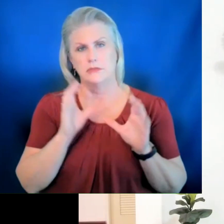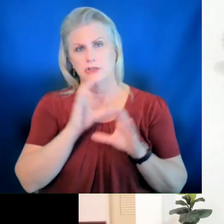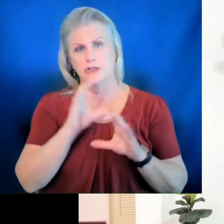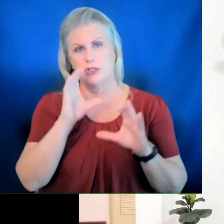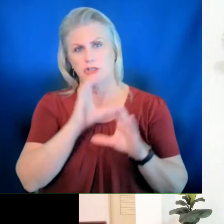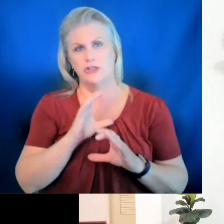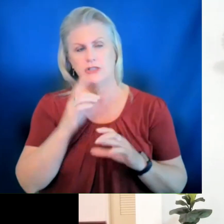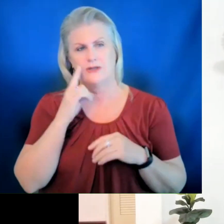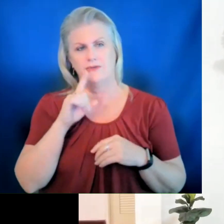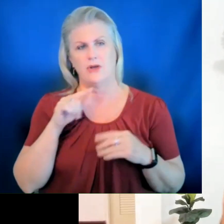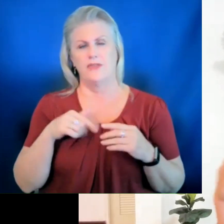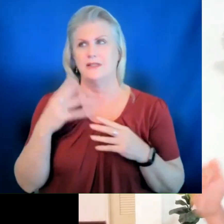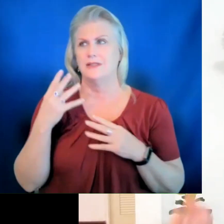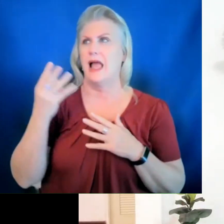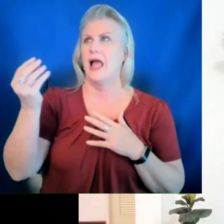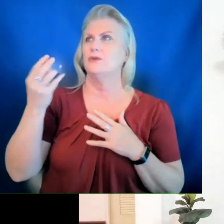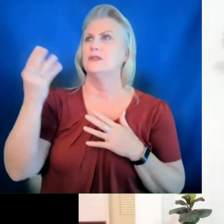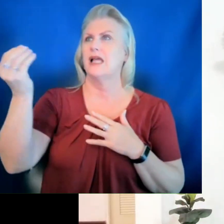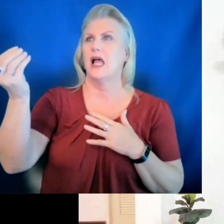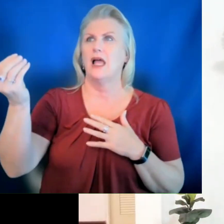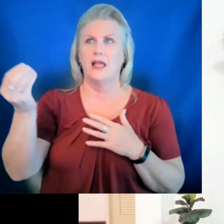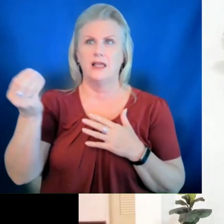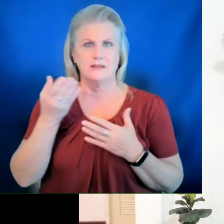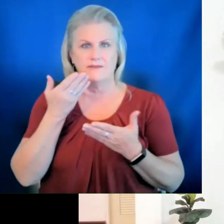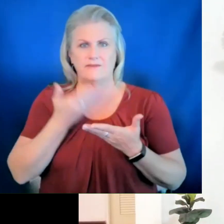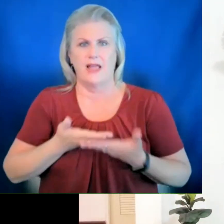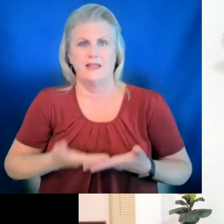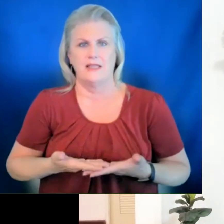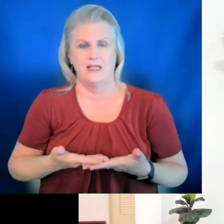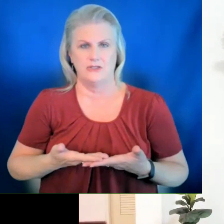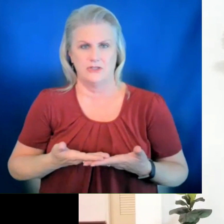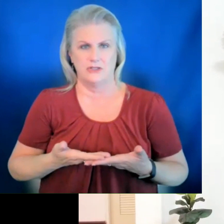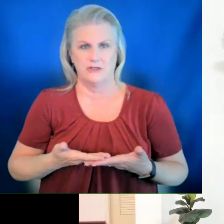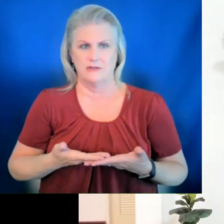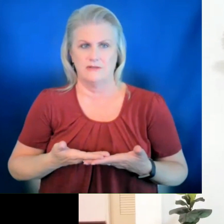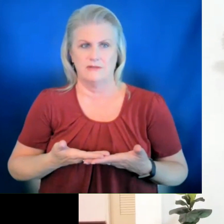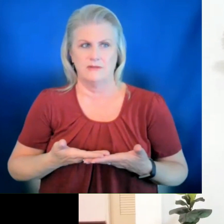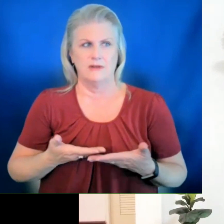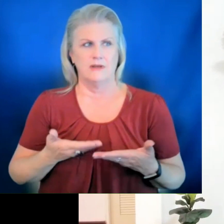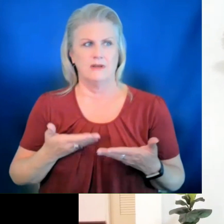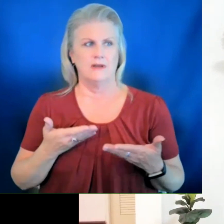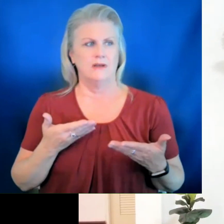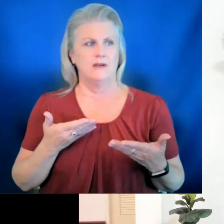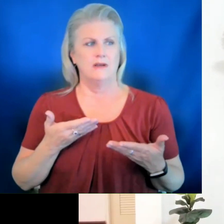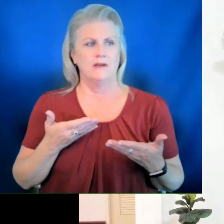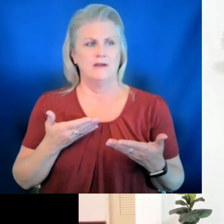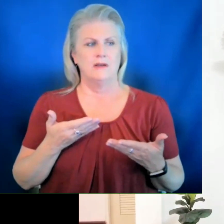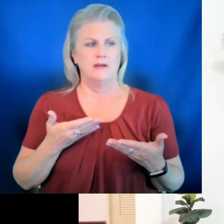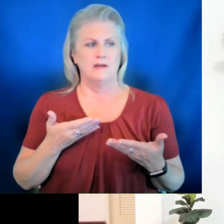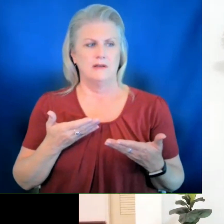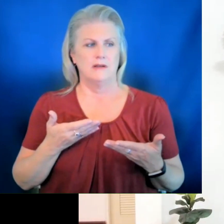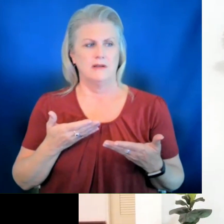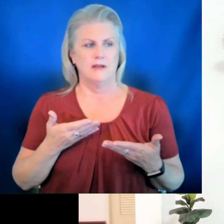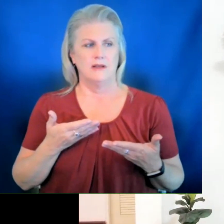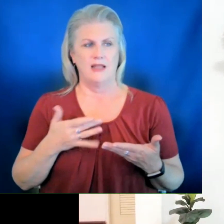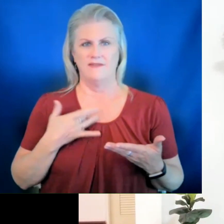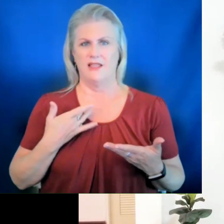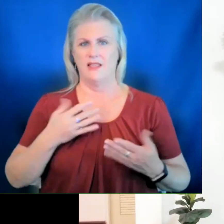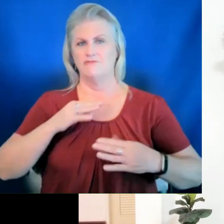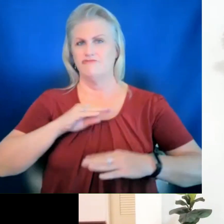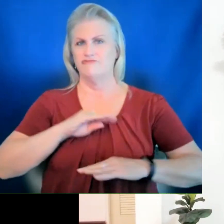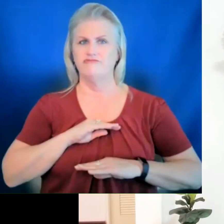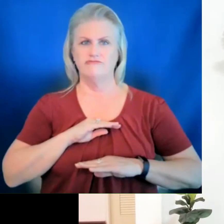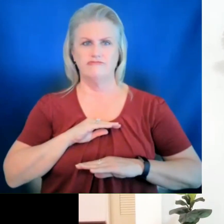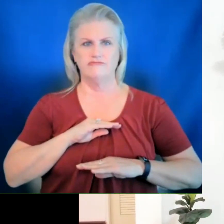searching for this external validation, for the external